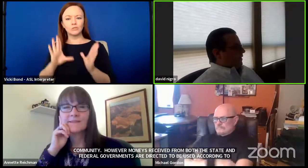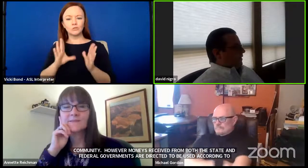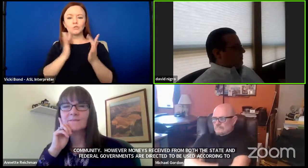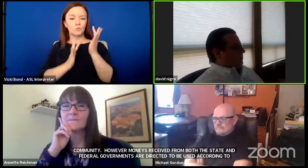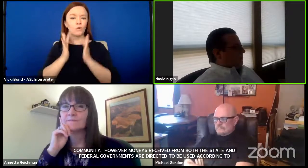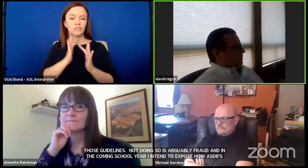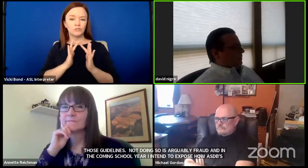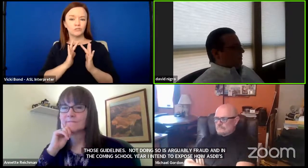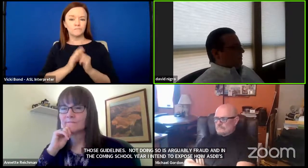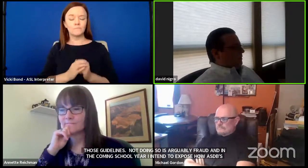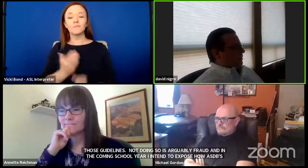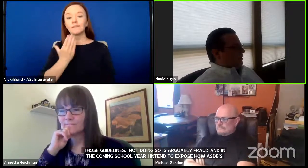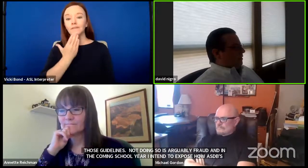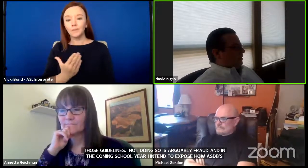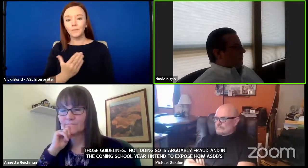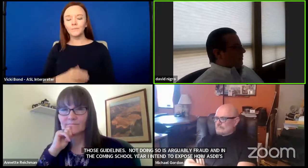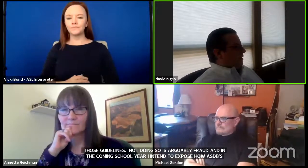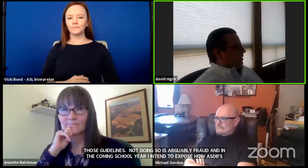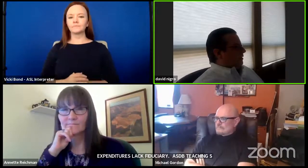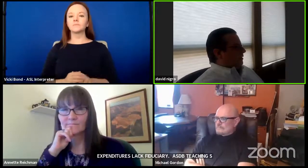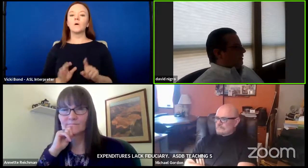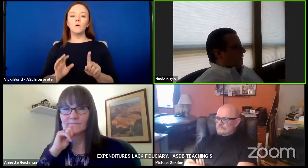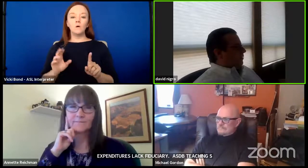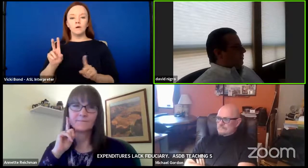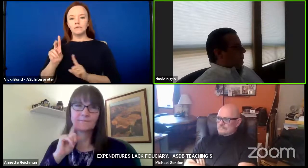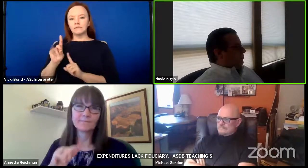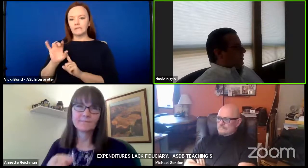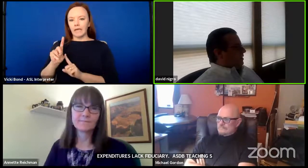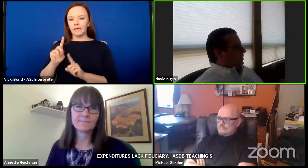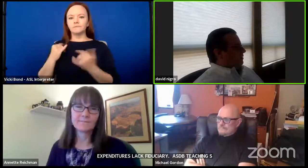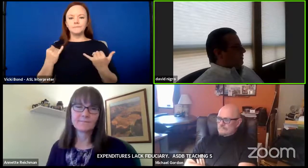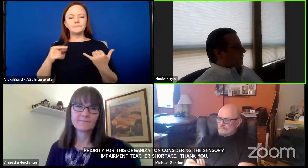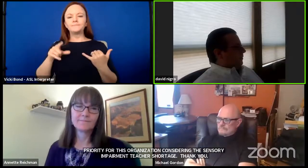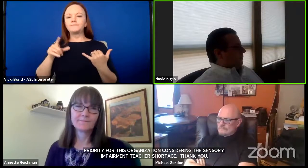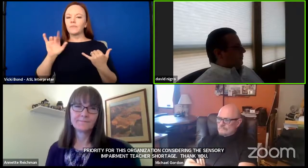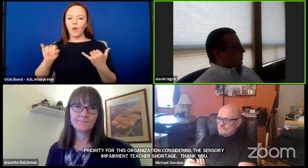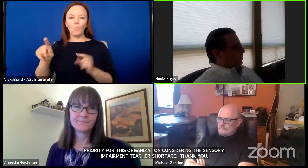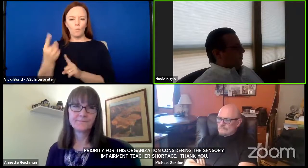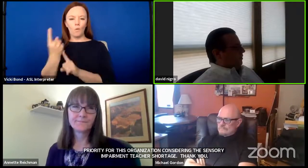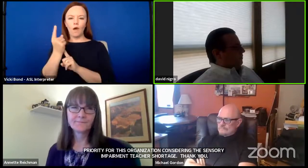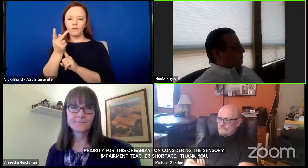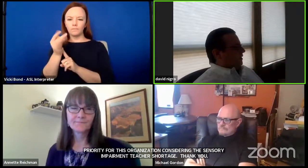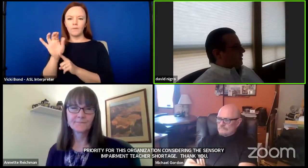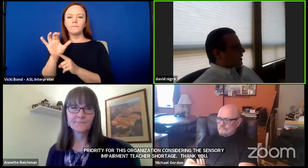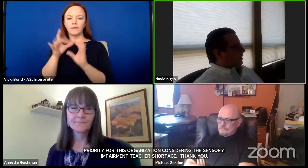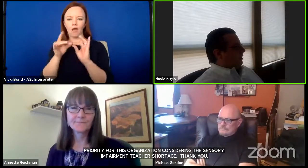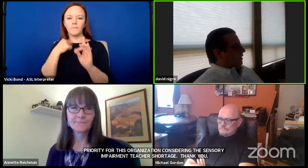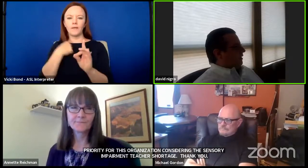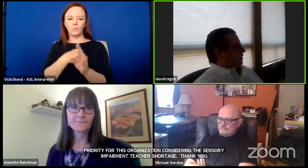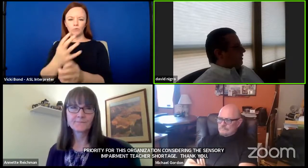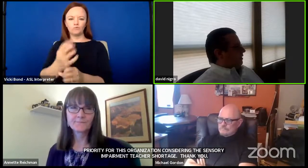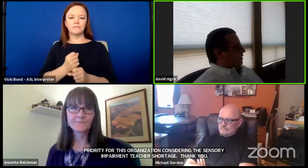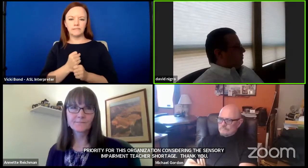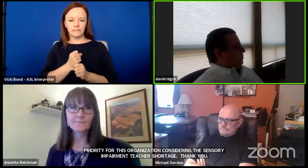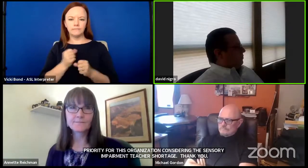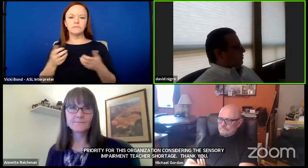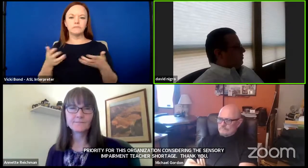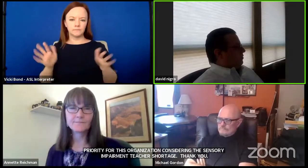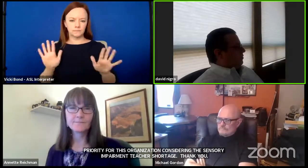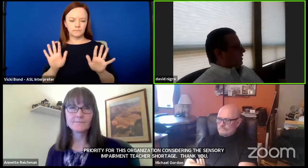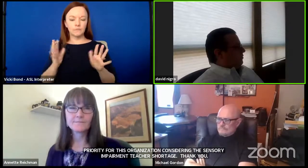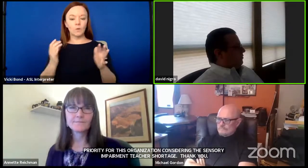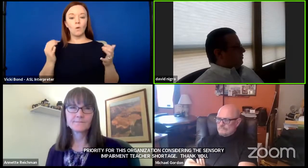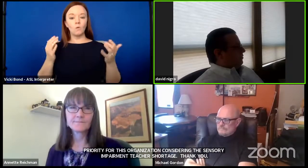As I mentioned, that was the only public comment that was received. So to that end, we will